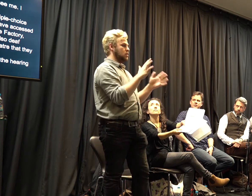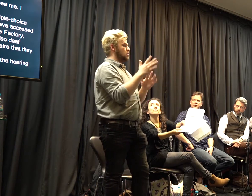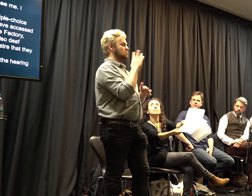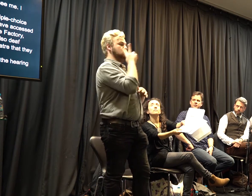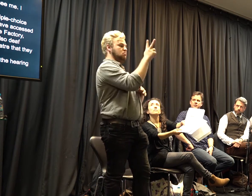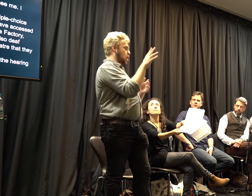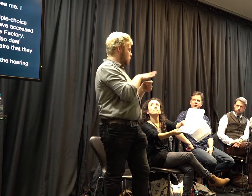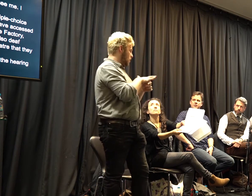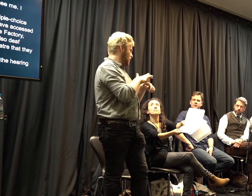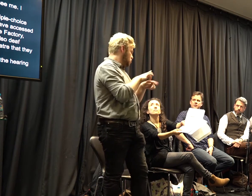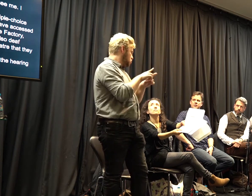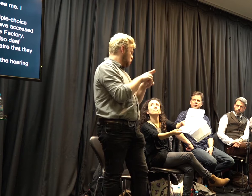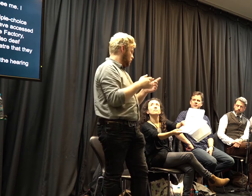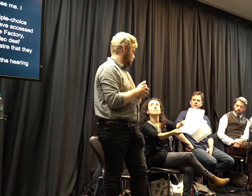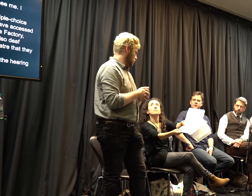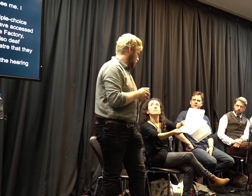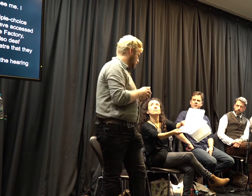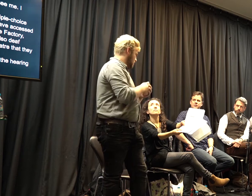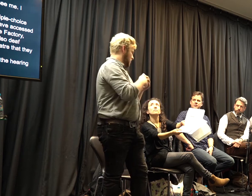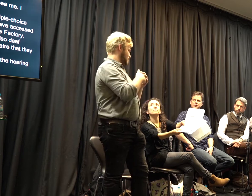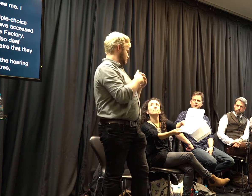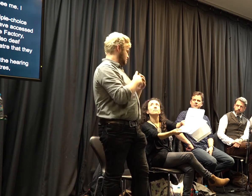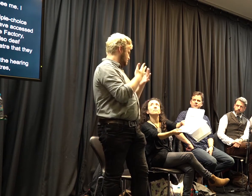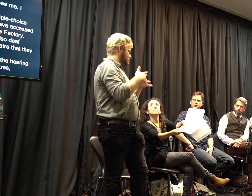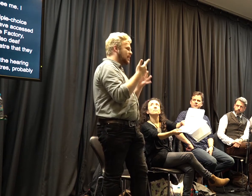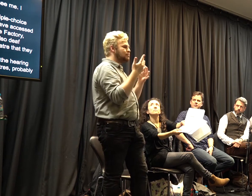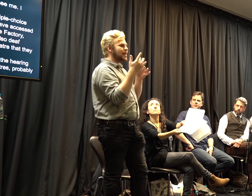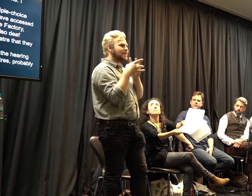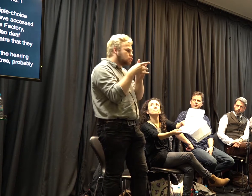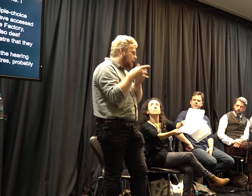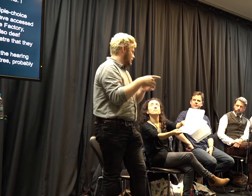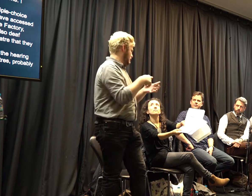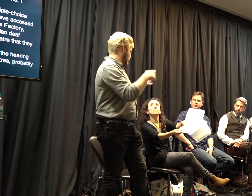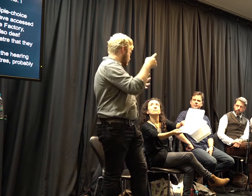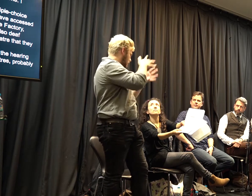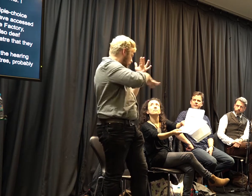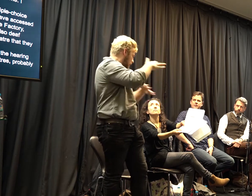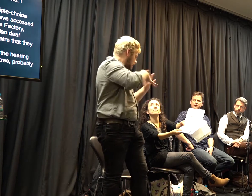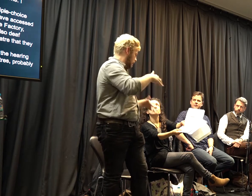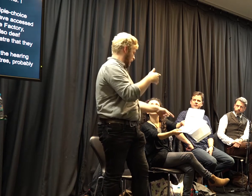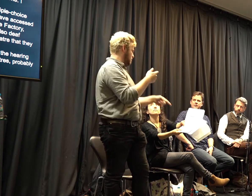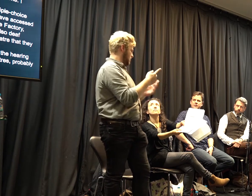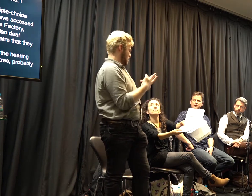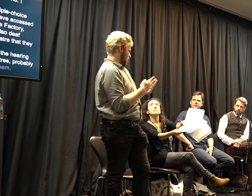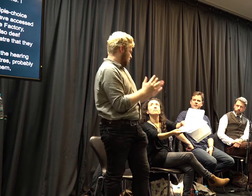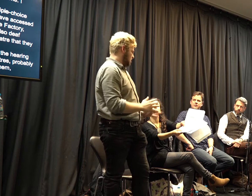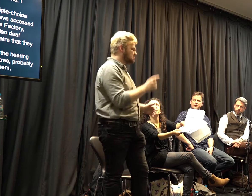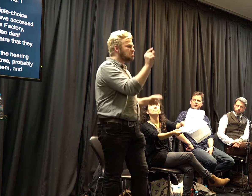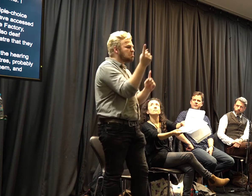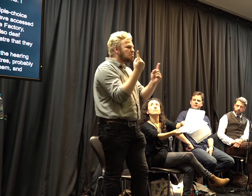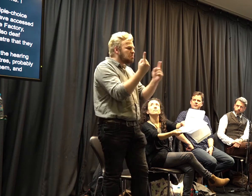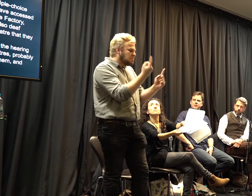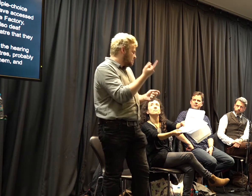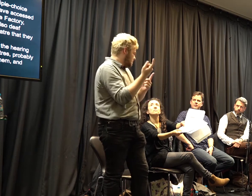Regional plays, regional theatres, probably half of the participants said they had seen them. And with